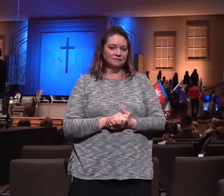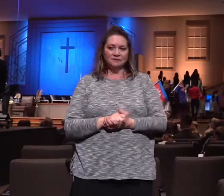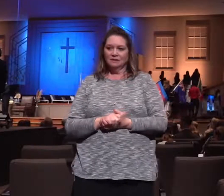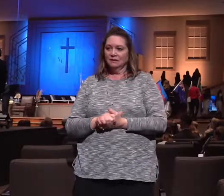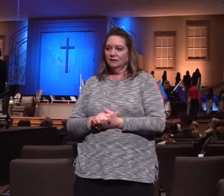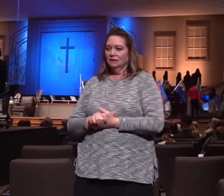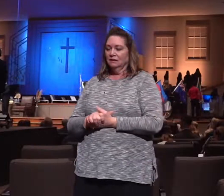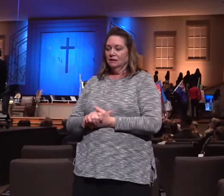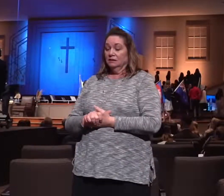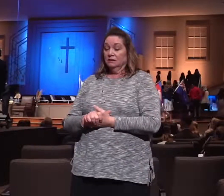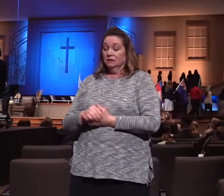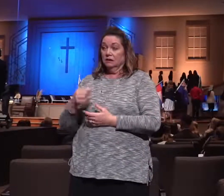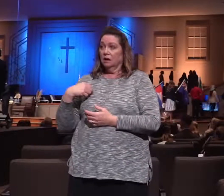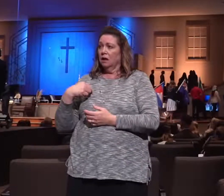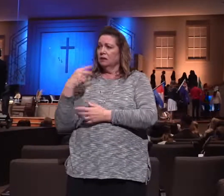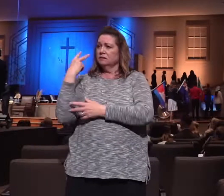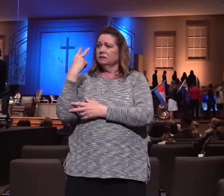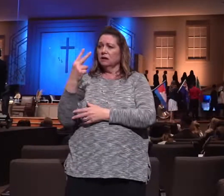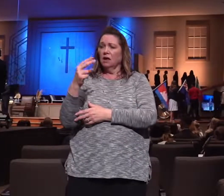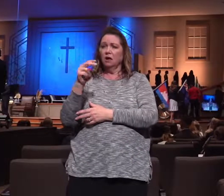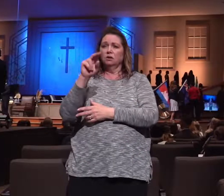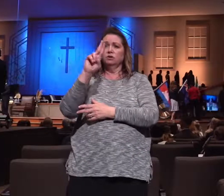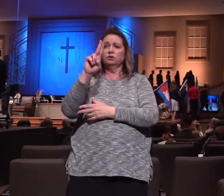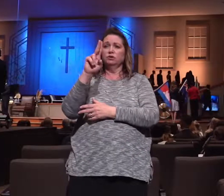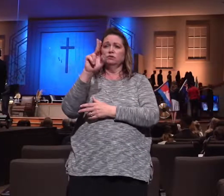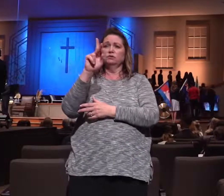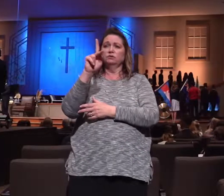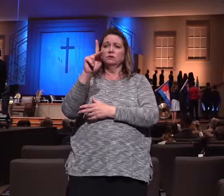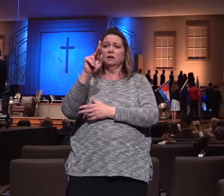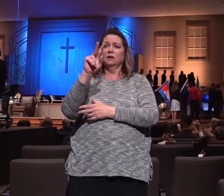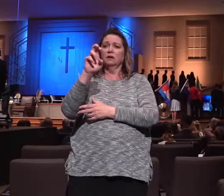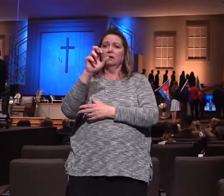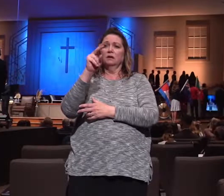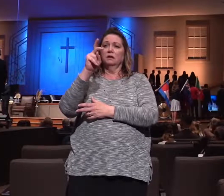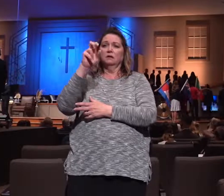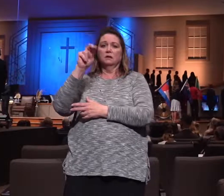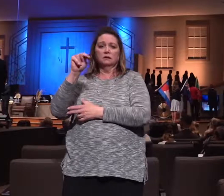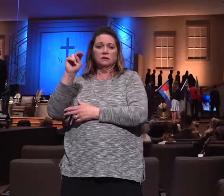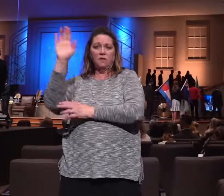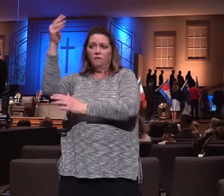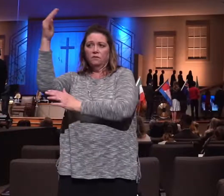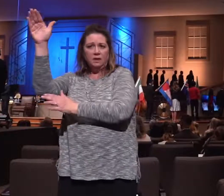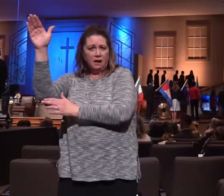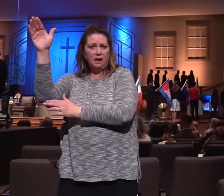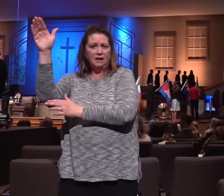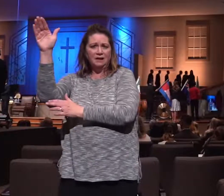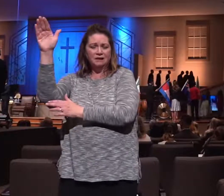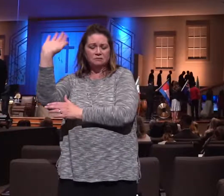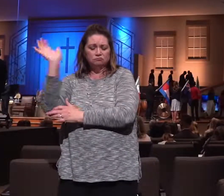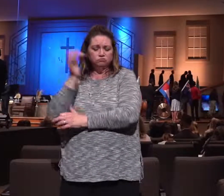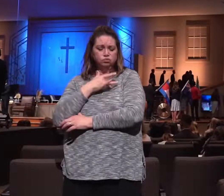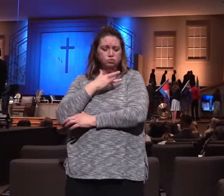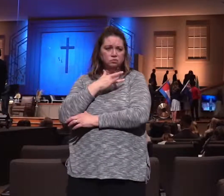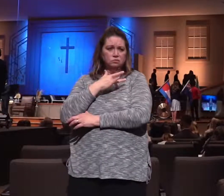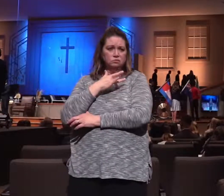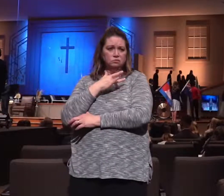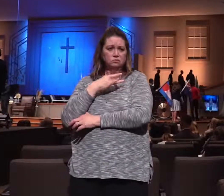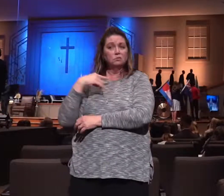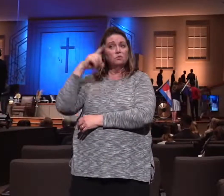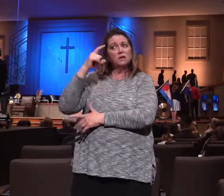I saw the Ukrainian flag a moment ago, and I felt that we should pray for Ukraine tonight. And there's so much suffering there,